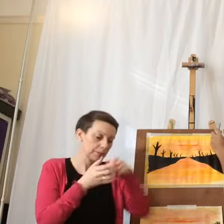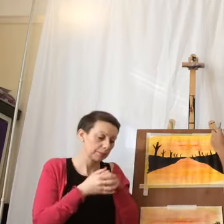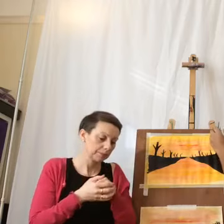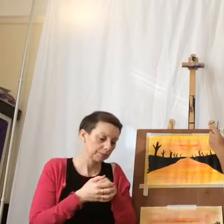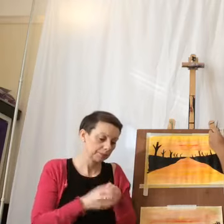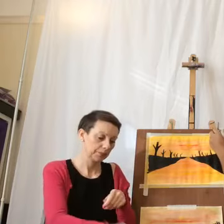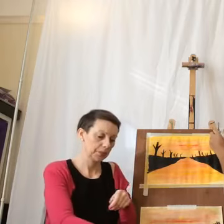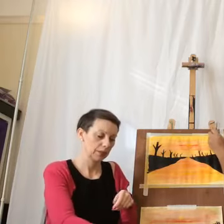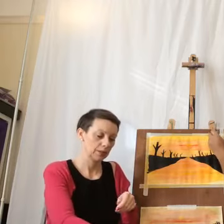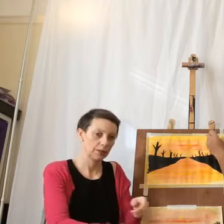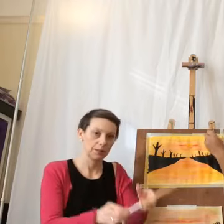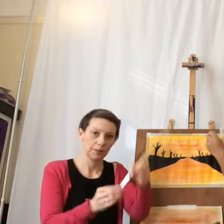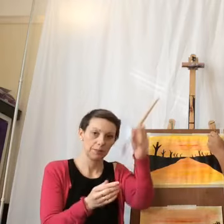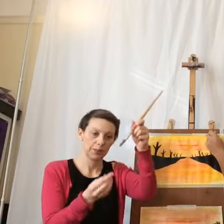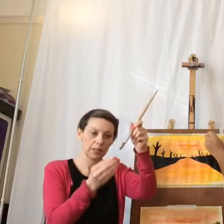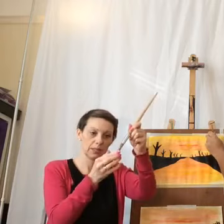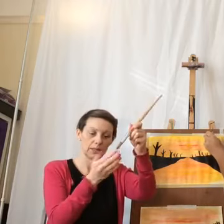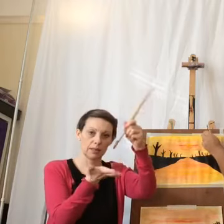dab like that.